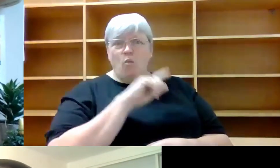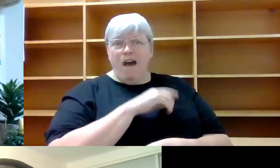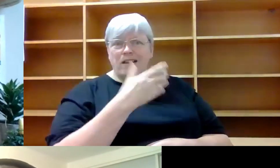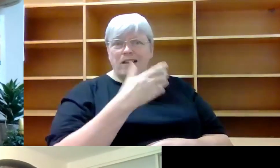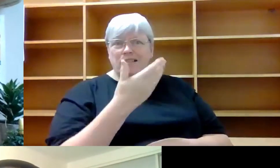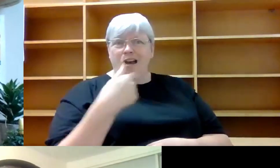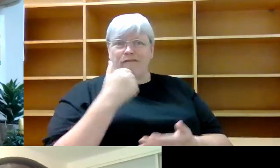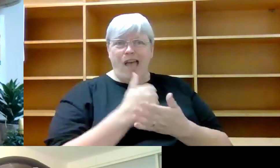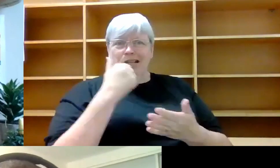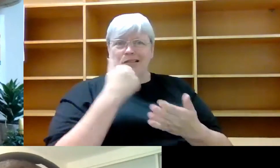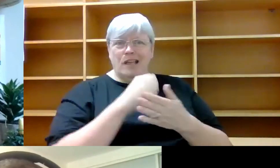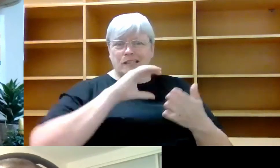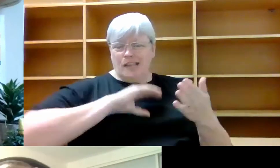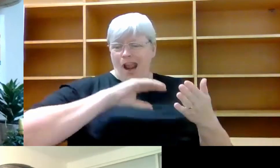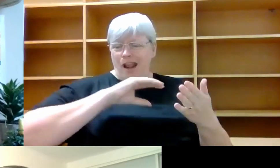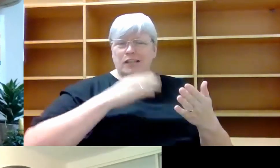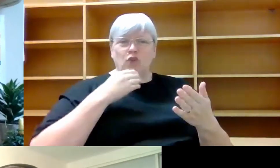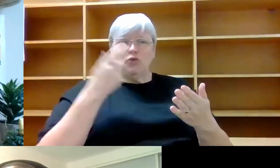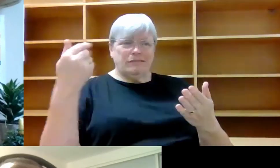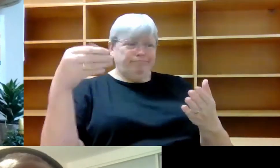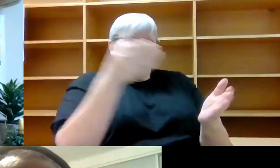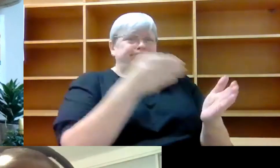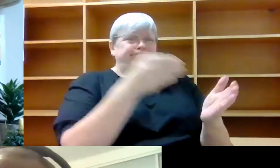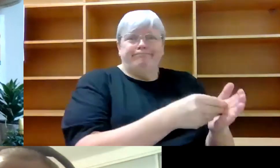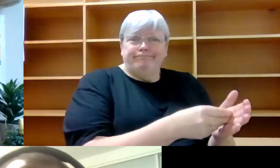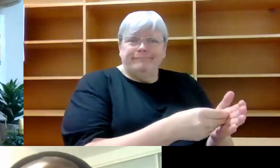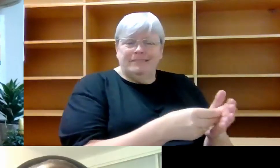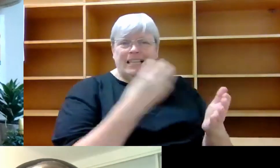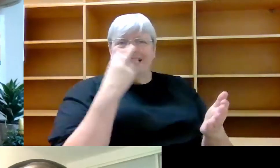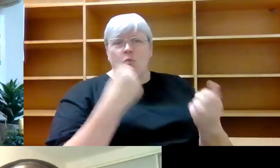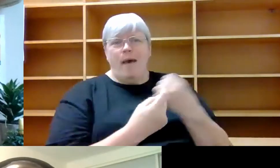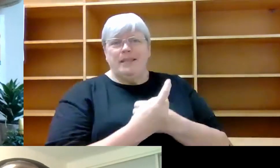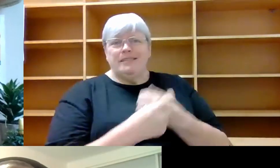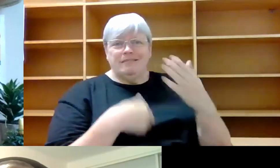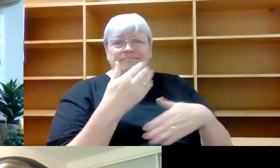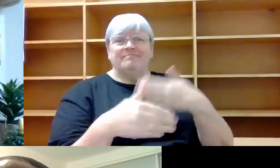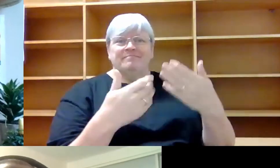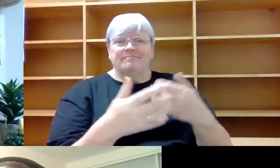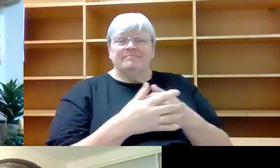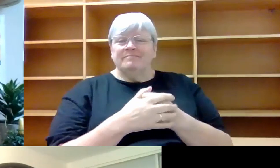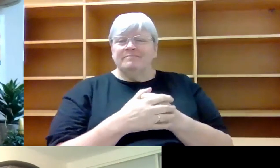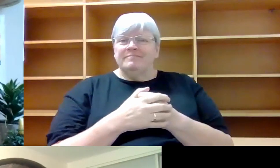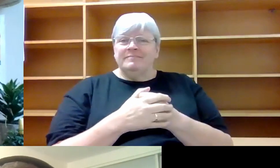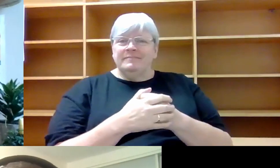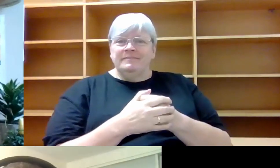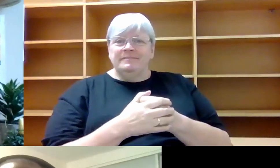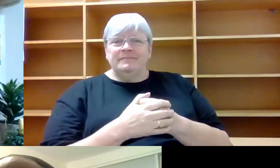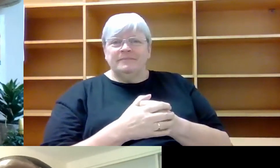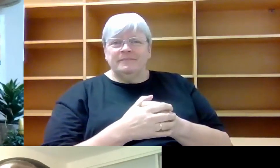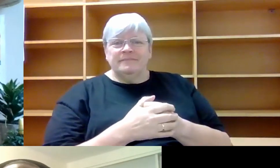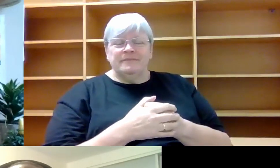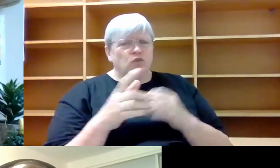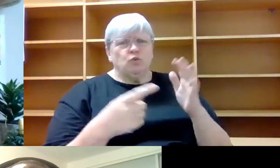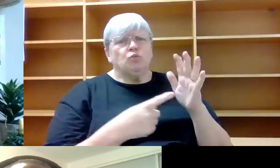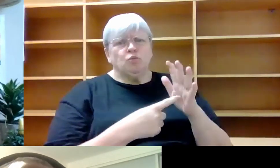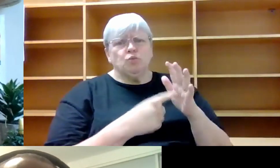character. Let's use him. Just put him in there, So, and let's see what comes out of it. I mean, I'm I mean, sure. he's not the main protagonist. Kamosha